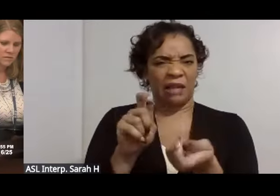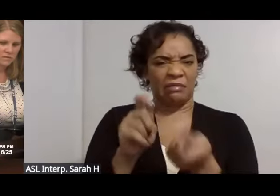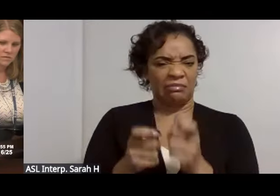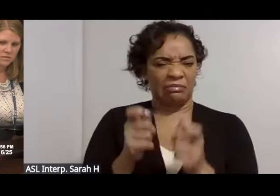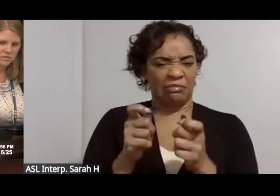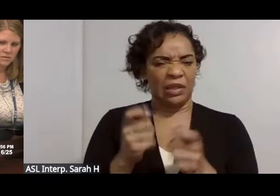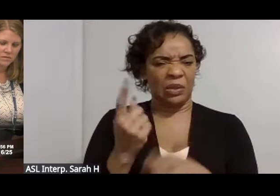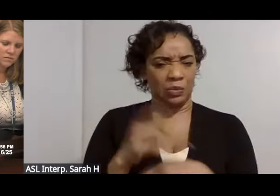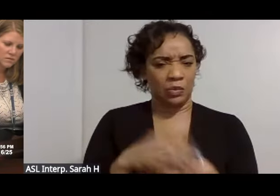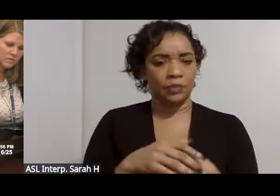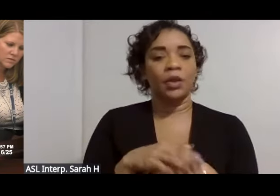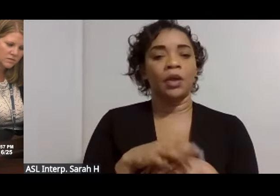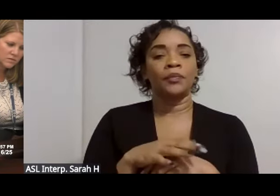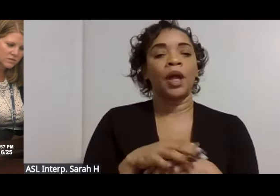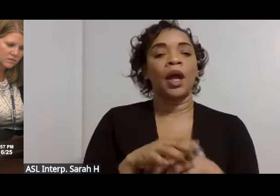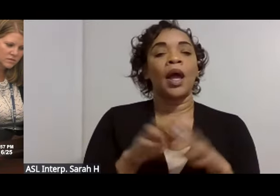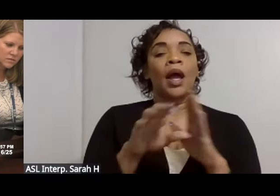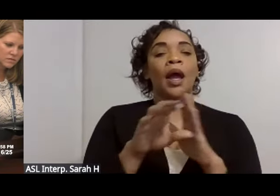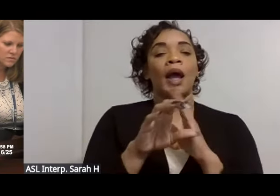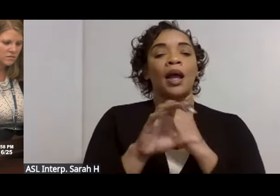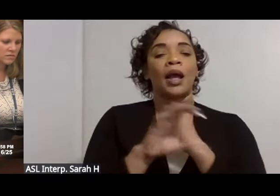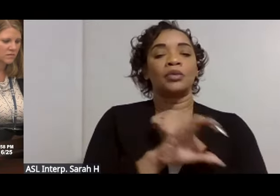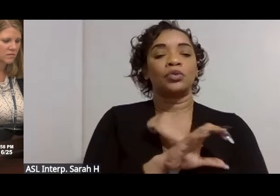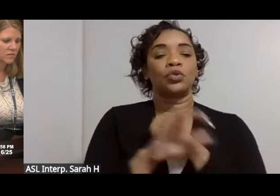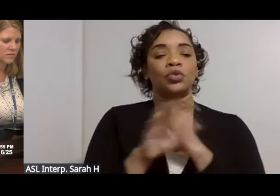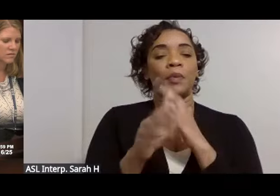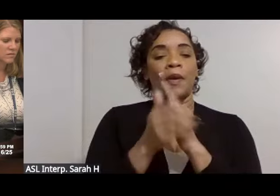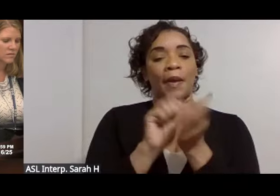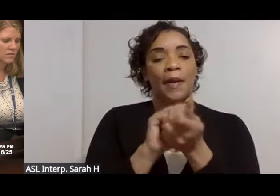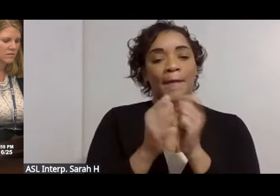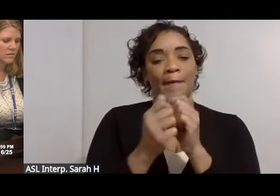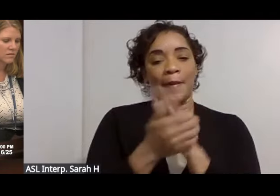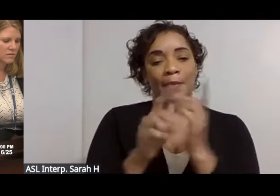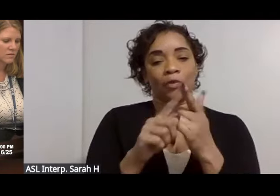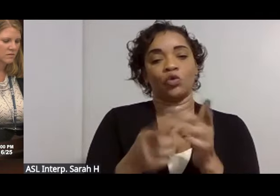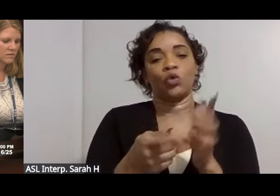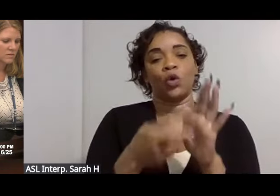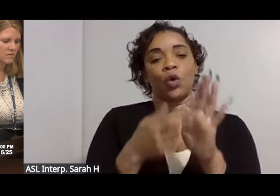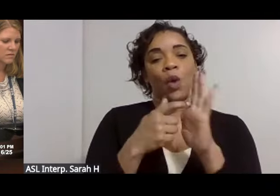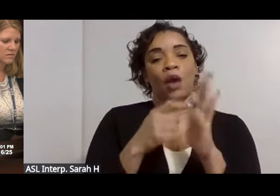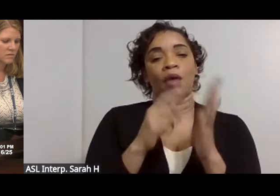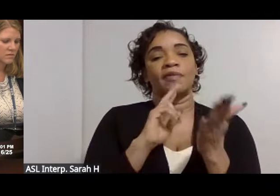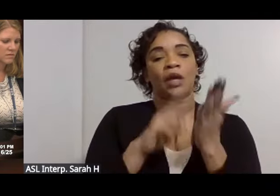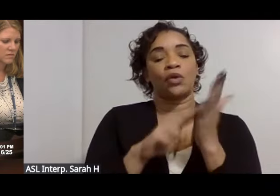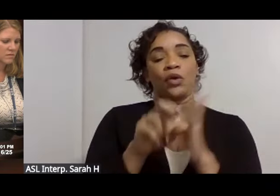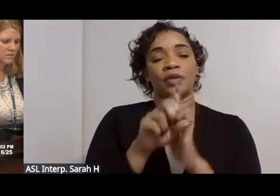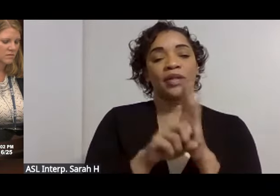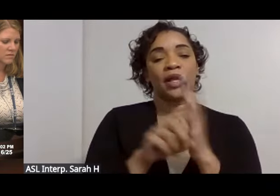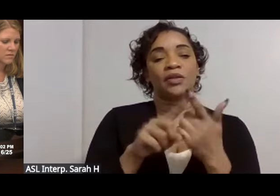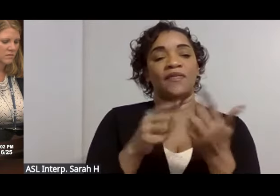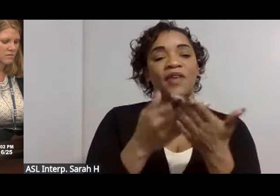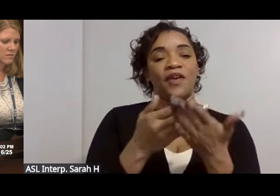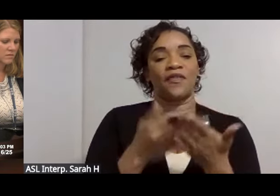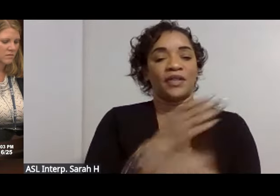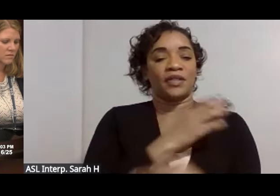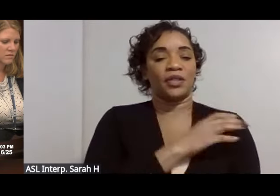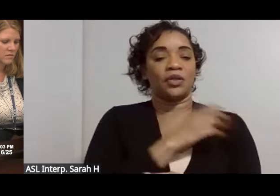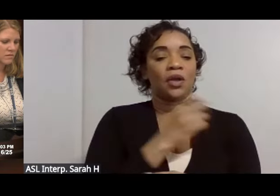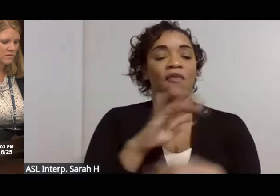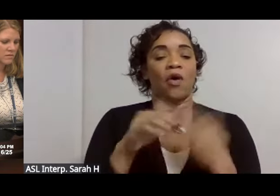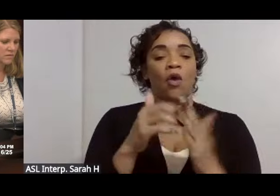require Secretary of State verify citizenship of all registered voters, document citizenship, remove non-citizens using